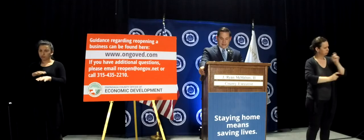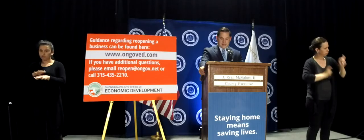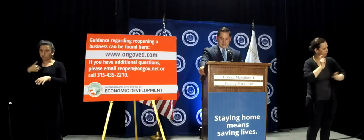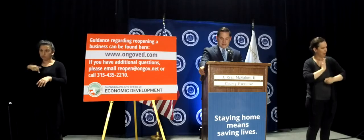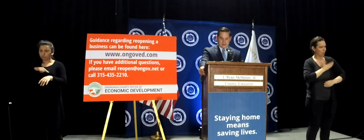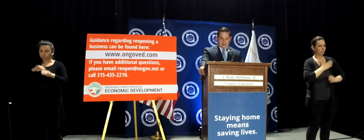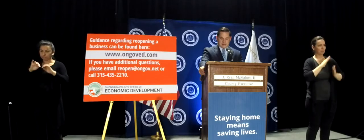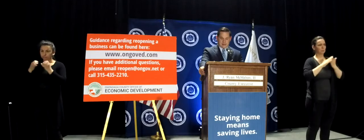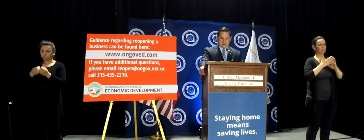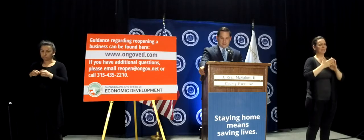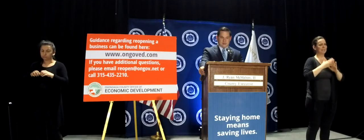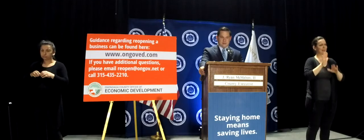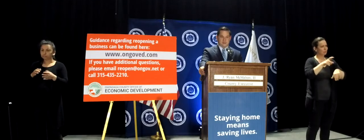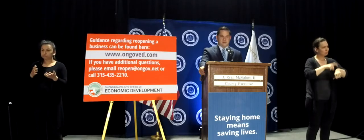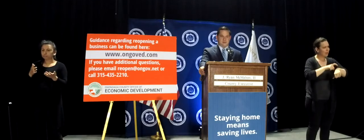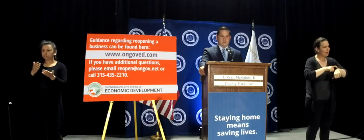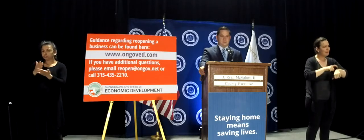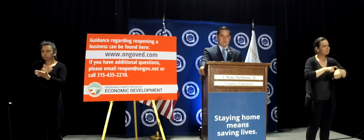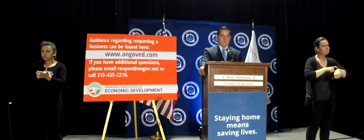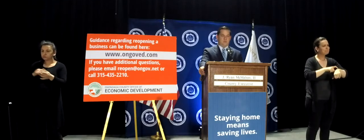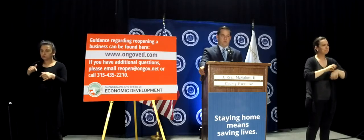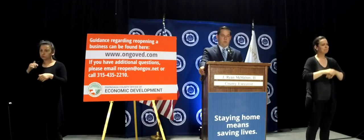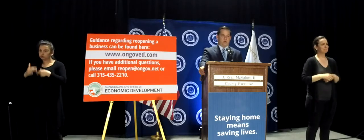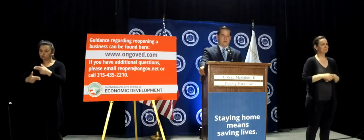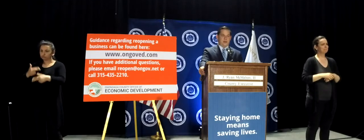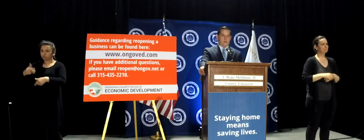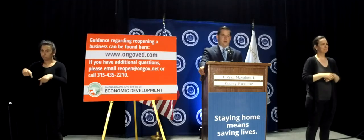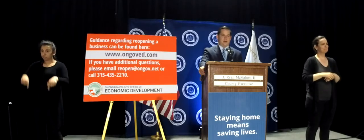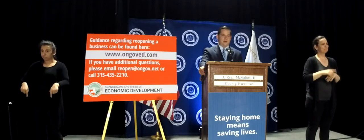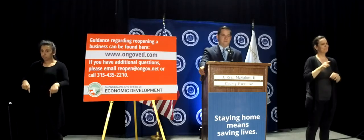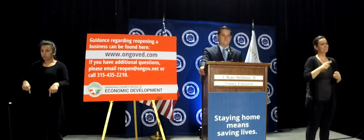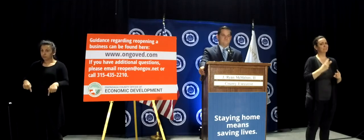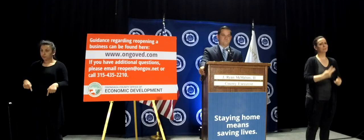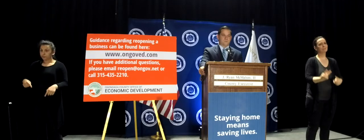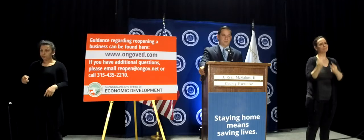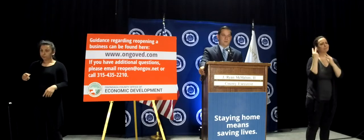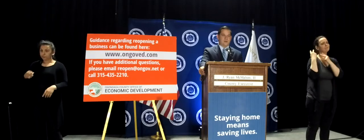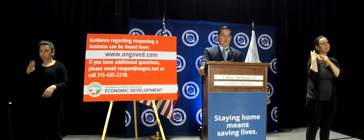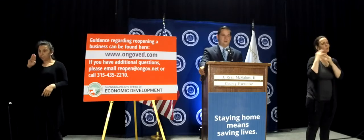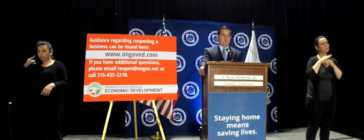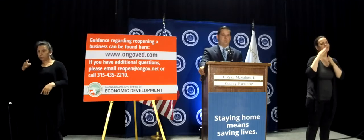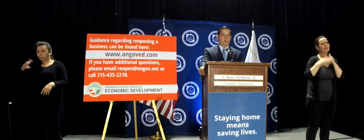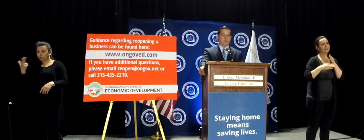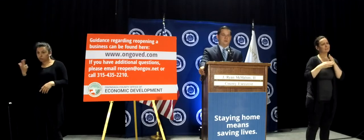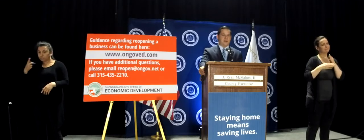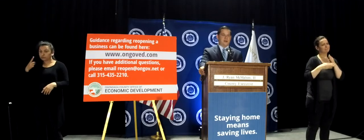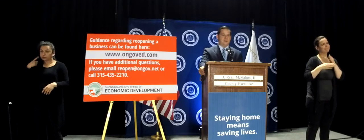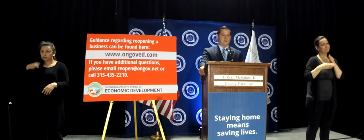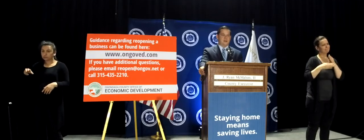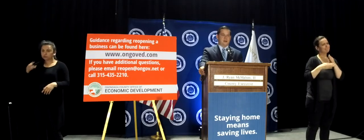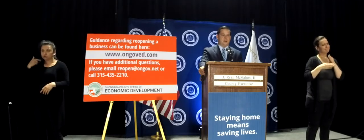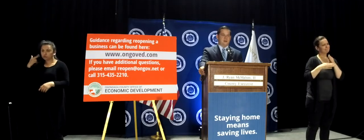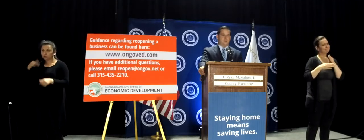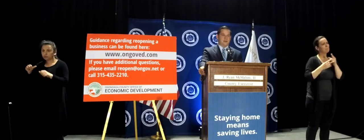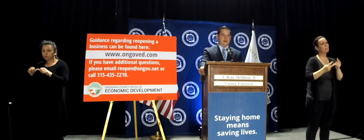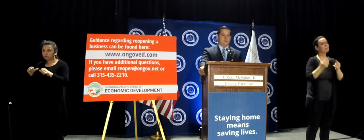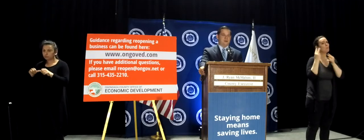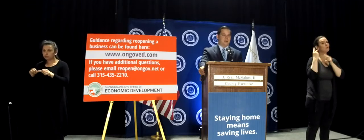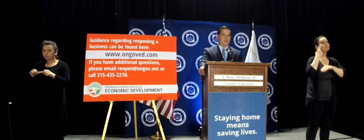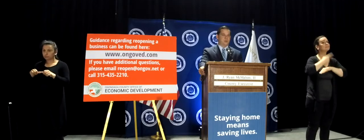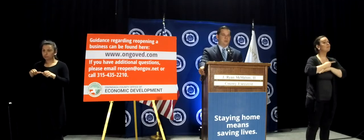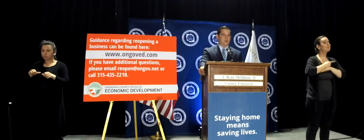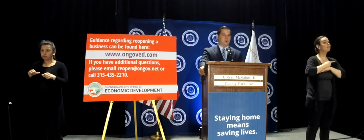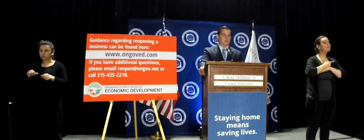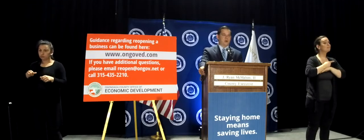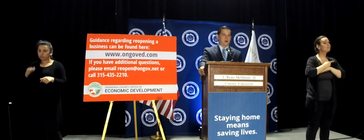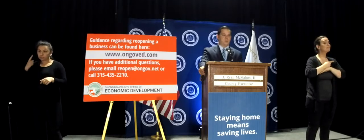And again, this is Memorial Day weekend, and Memorial Day, we can't be